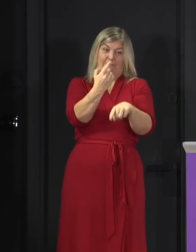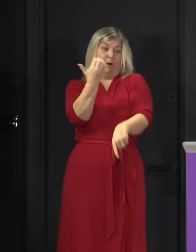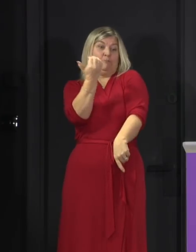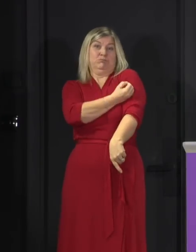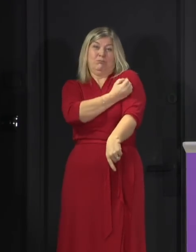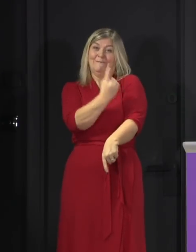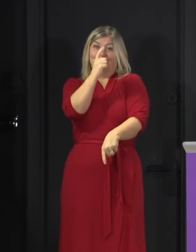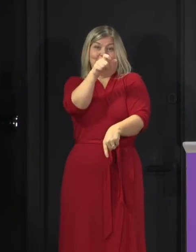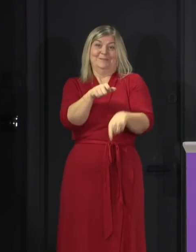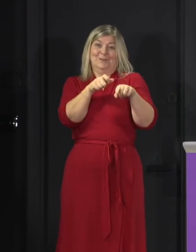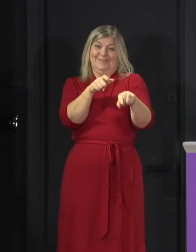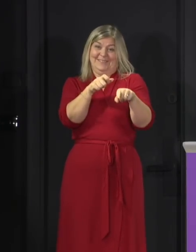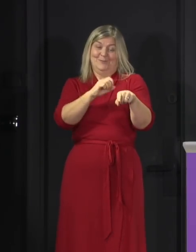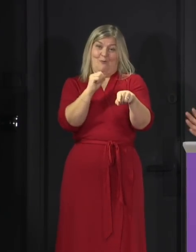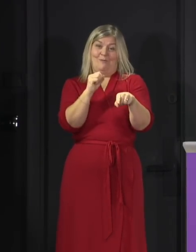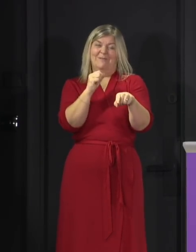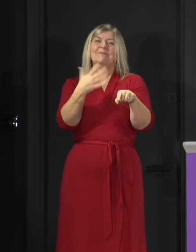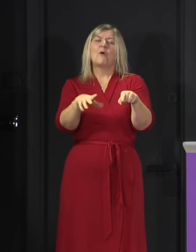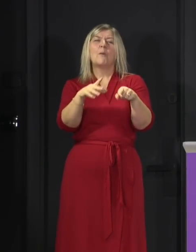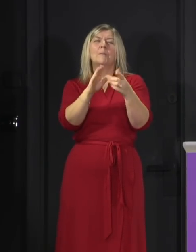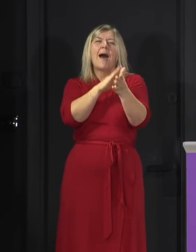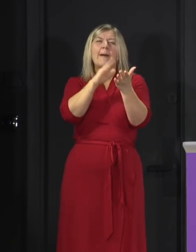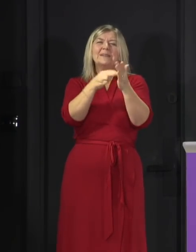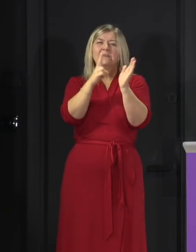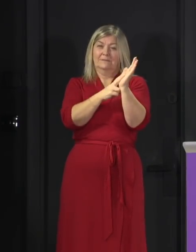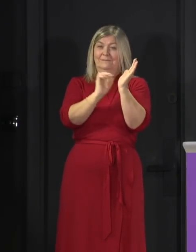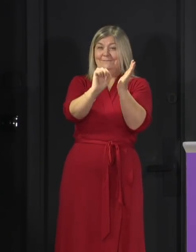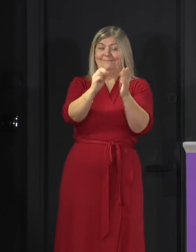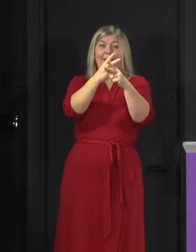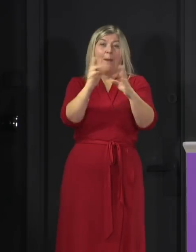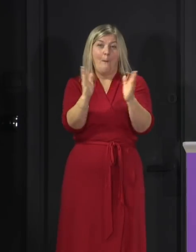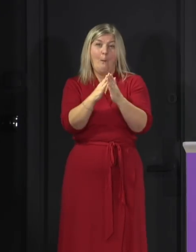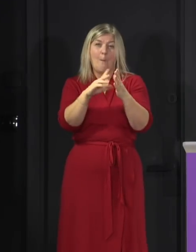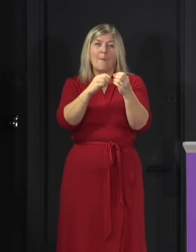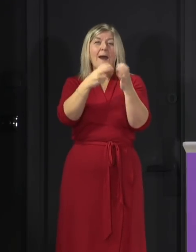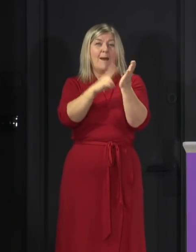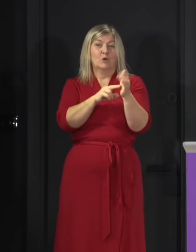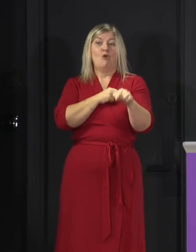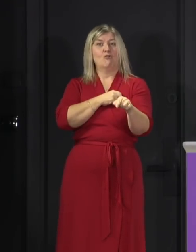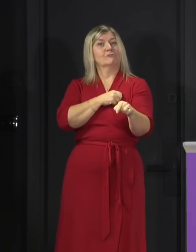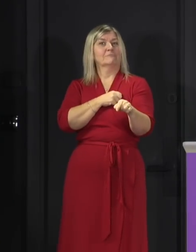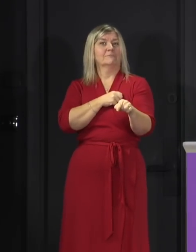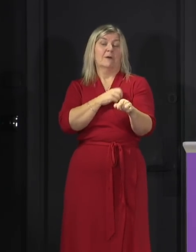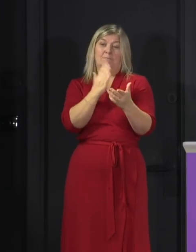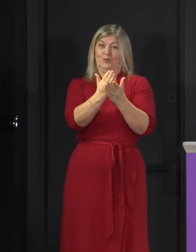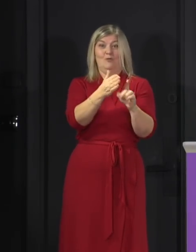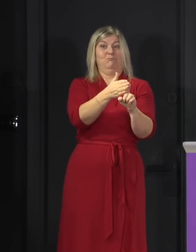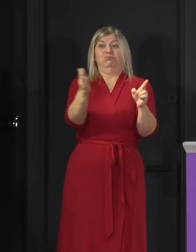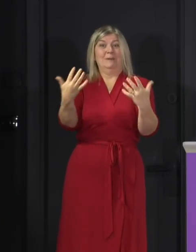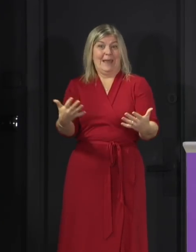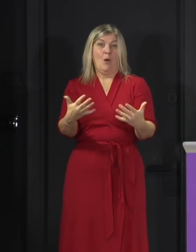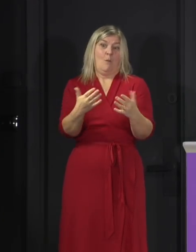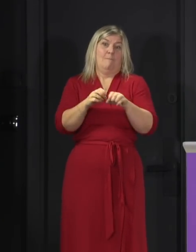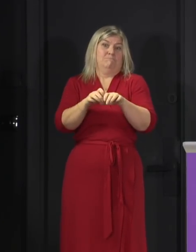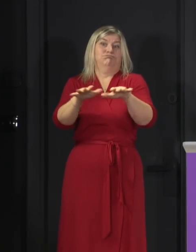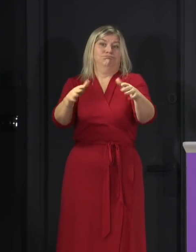Hamilton, and my thanks go to her. She will be followed in the days and weeks to come by many others. Care home residents and